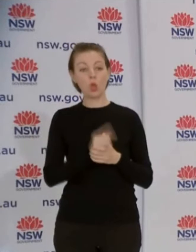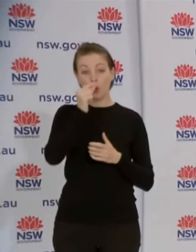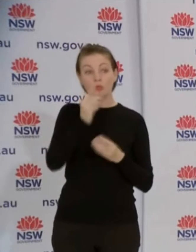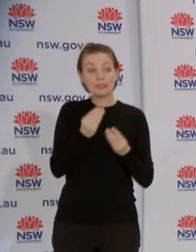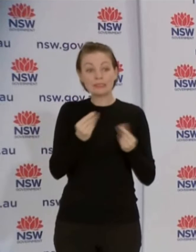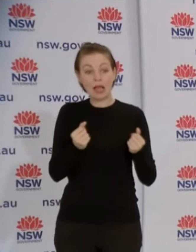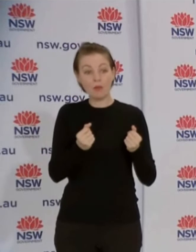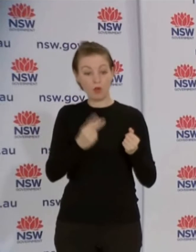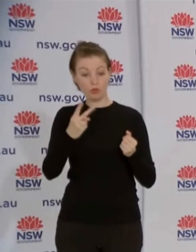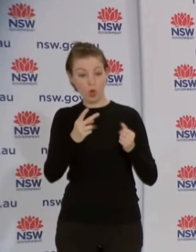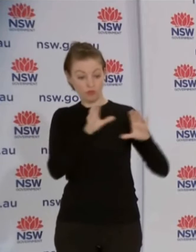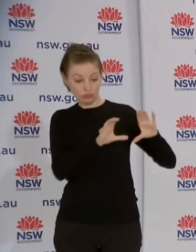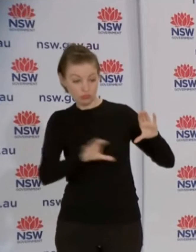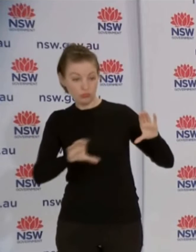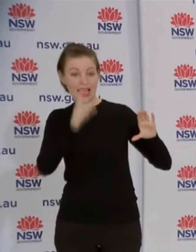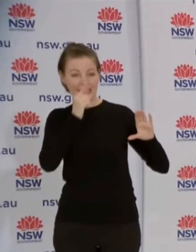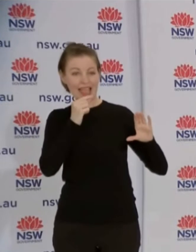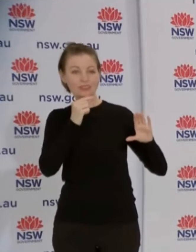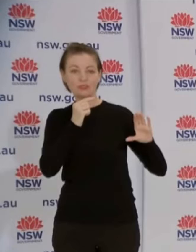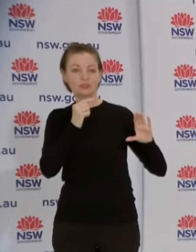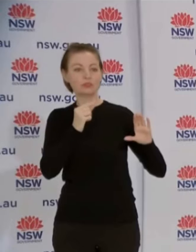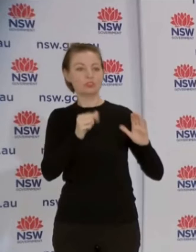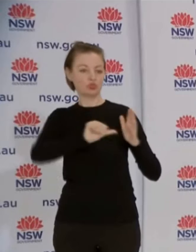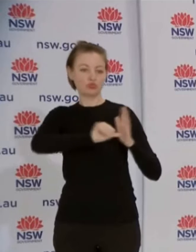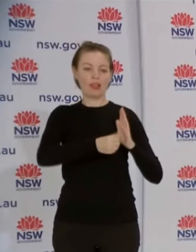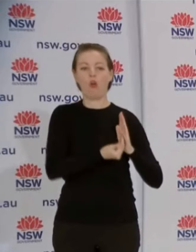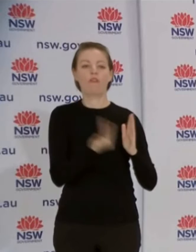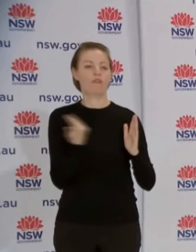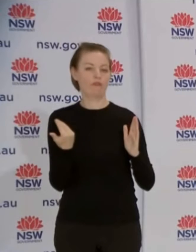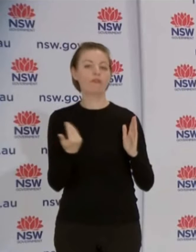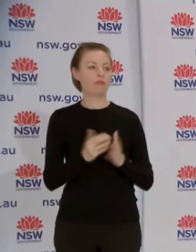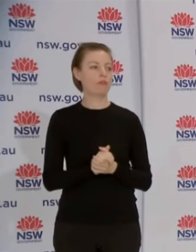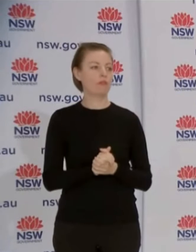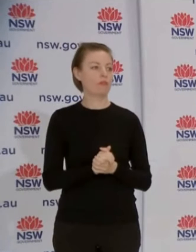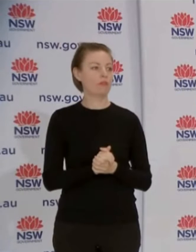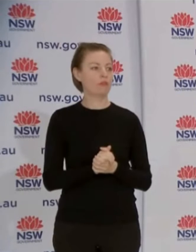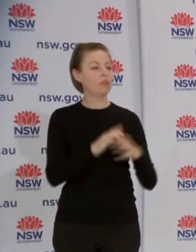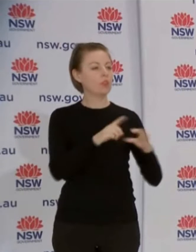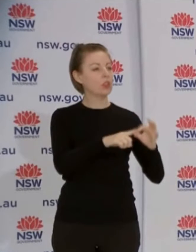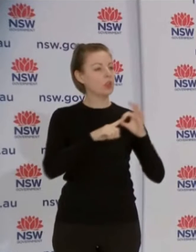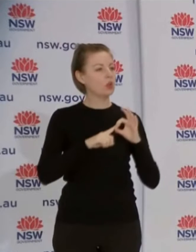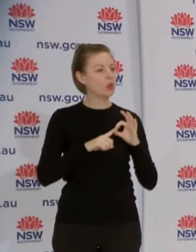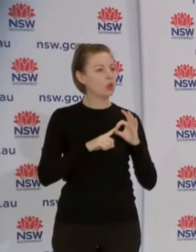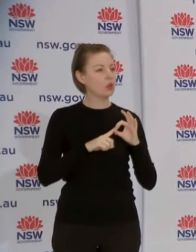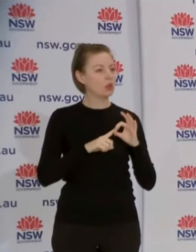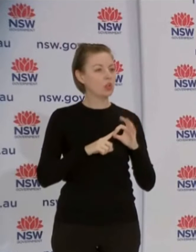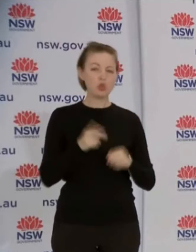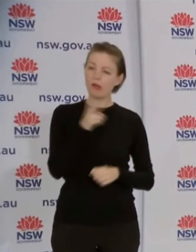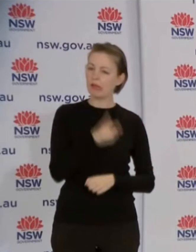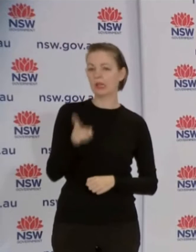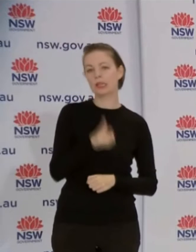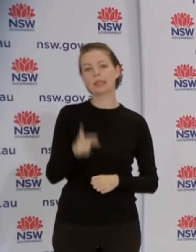government areas of concern can be relieved of being under that consideration. Just to follow up, you keep saying that the public health team is looking at it. That's